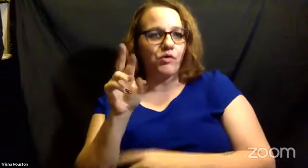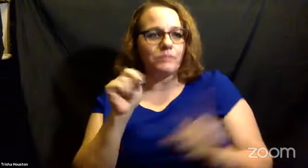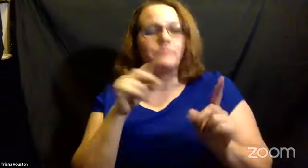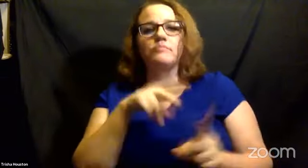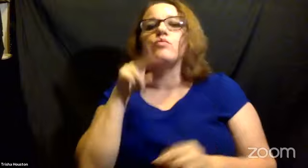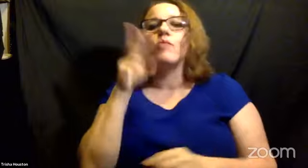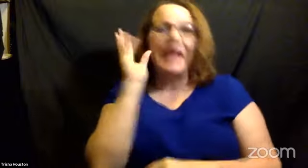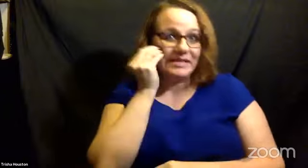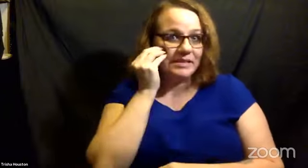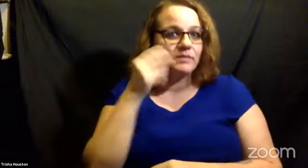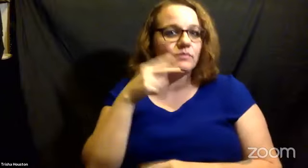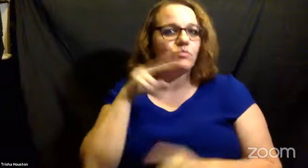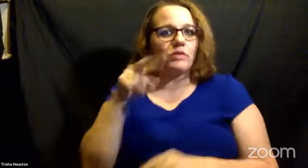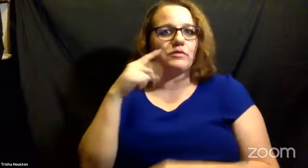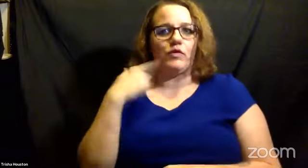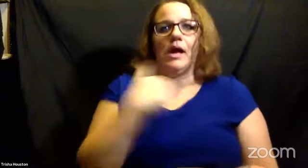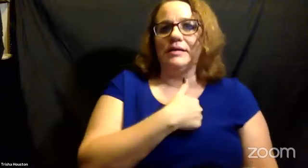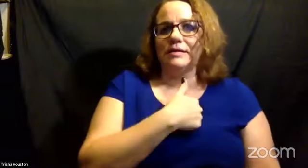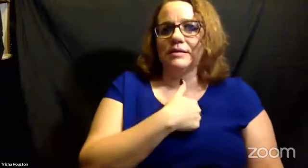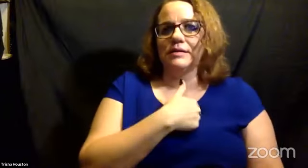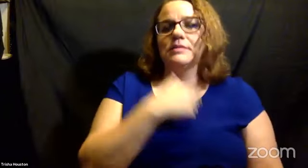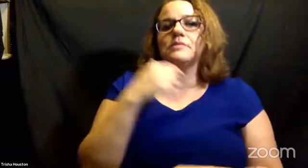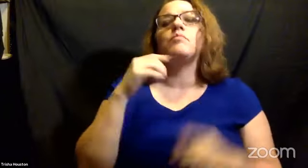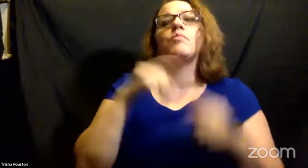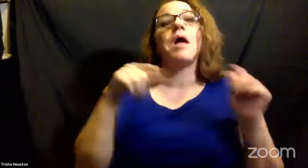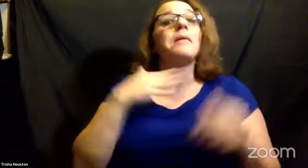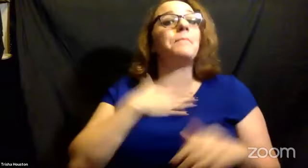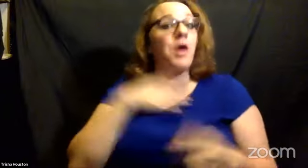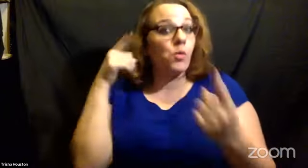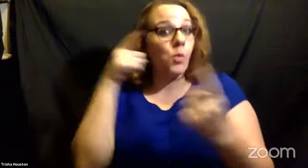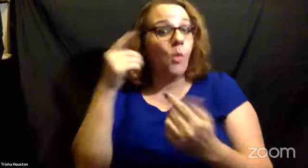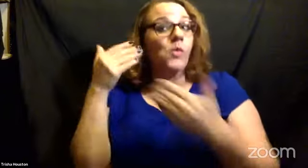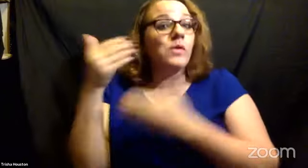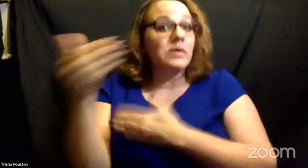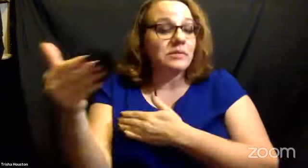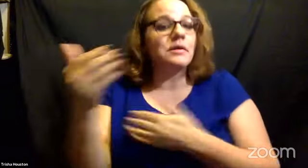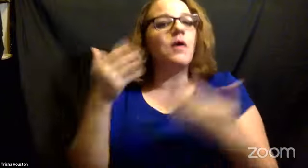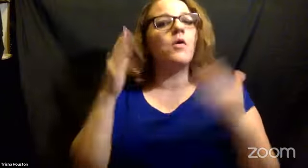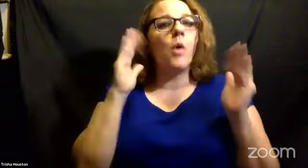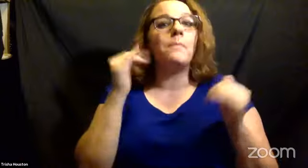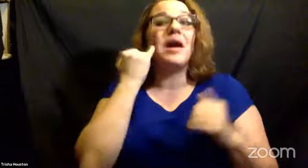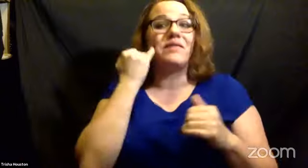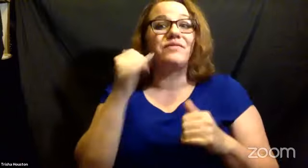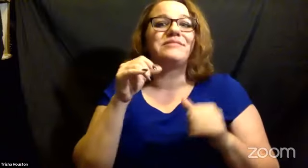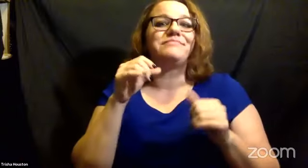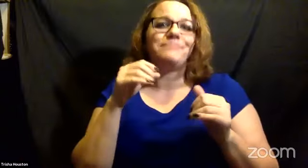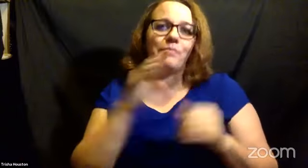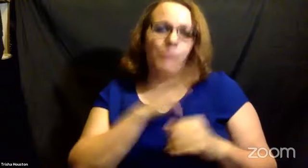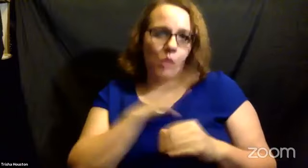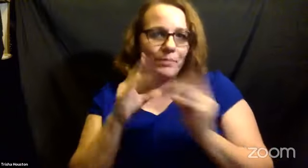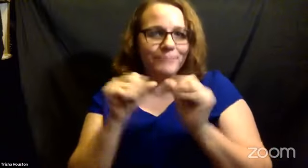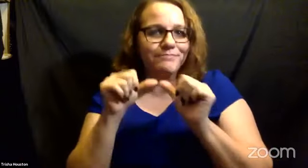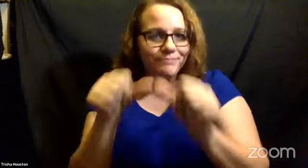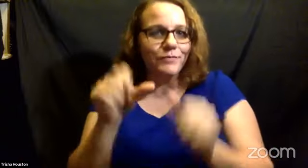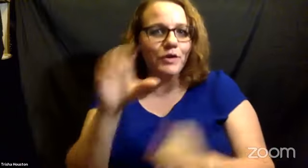And Alex Sanborn has been helping us moderate. So hopefully for the next